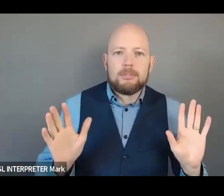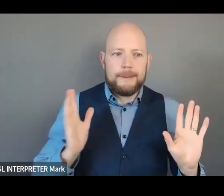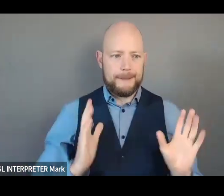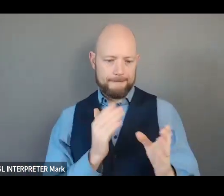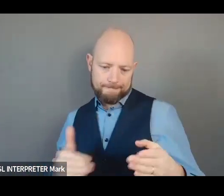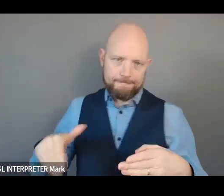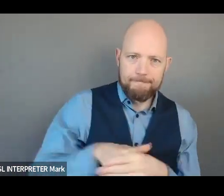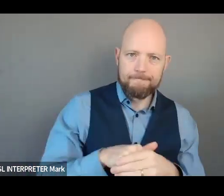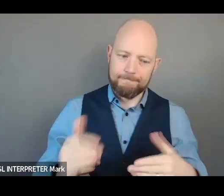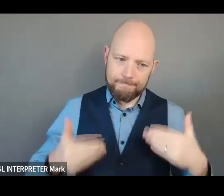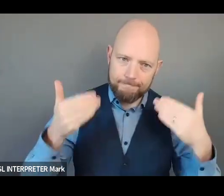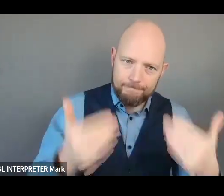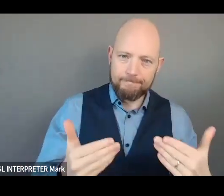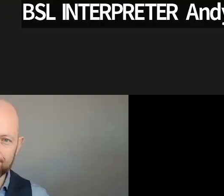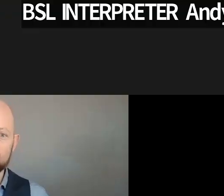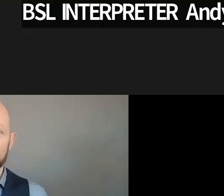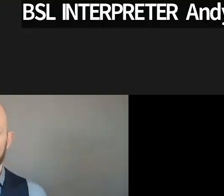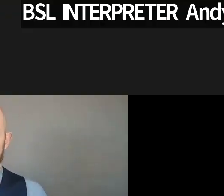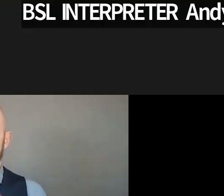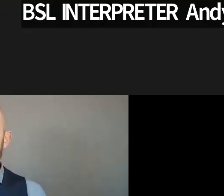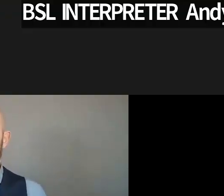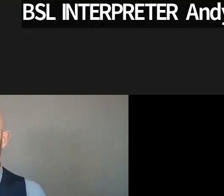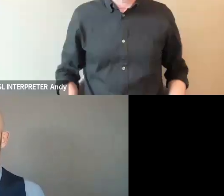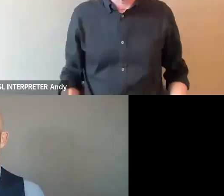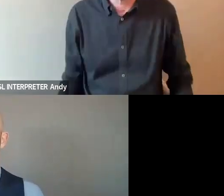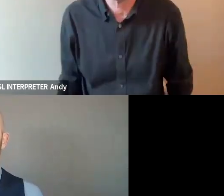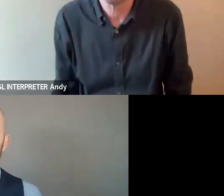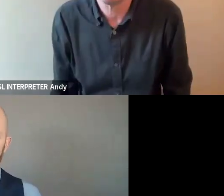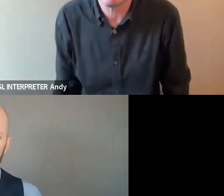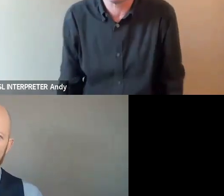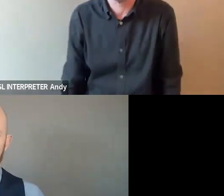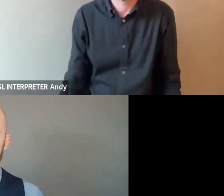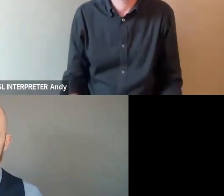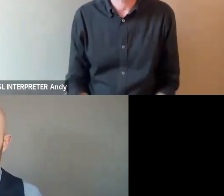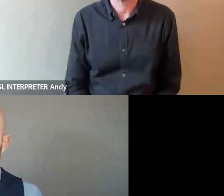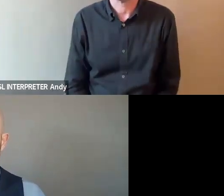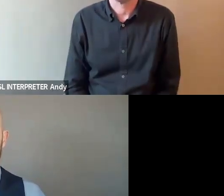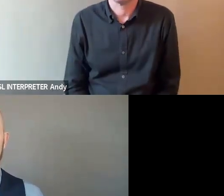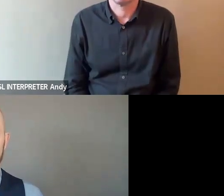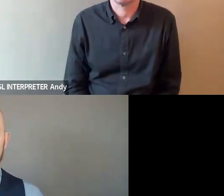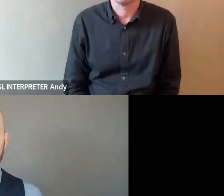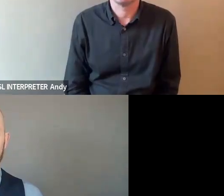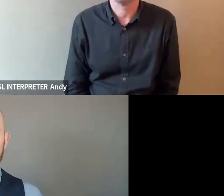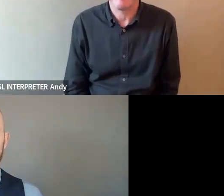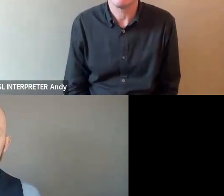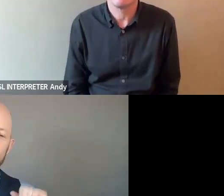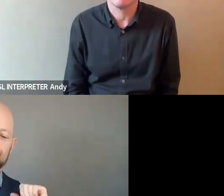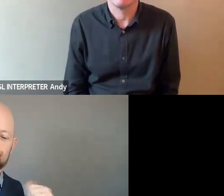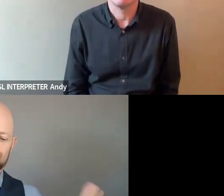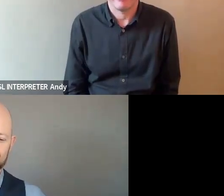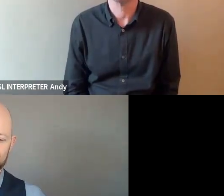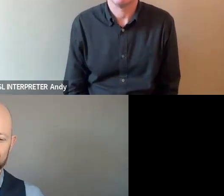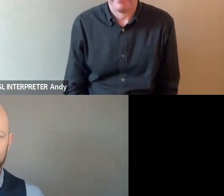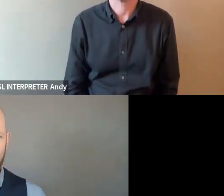that we have gone about our work. So those are two background things before I come to Workstream 2. And as we